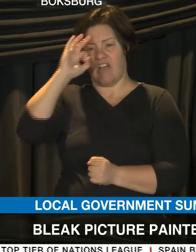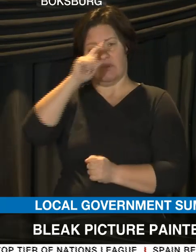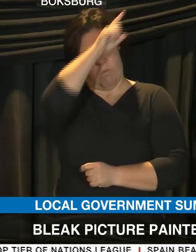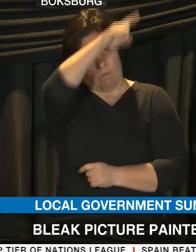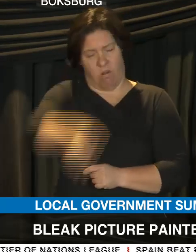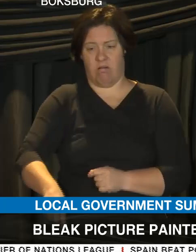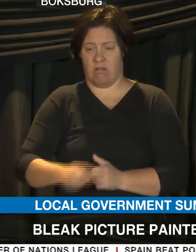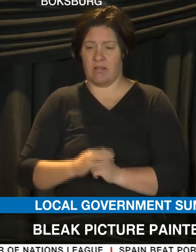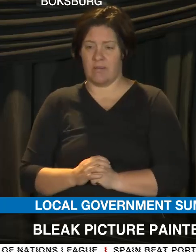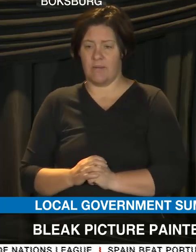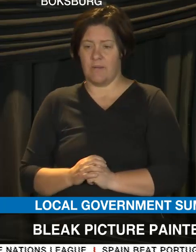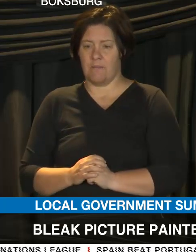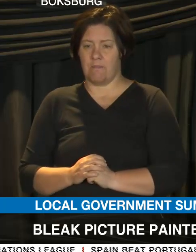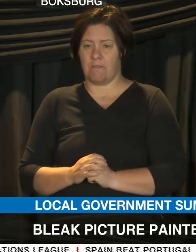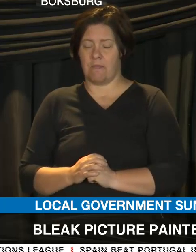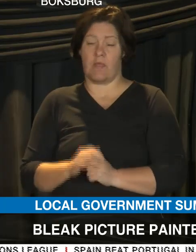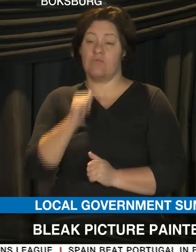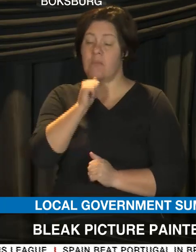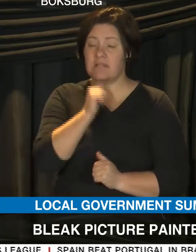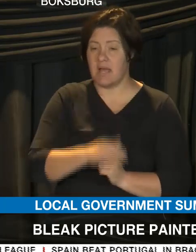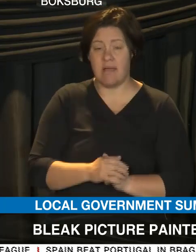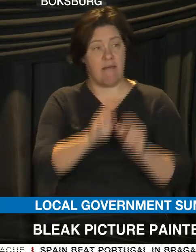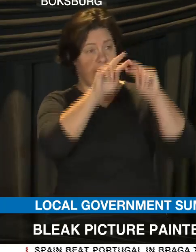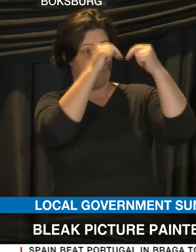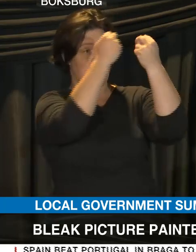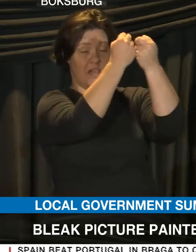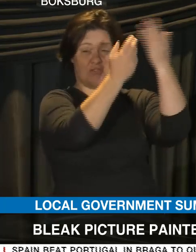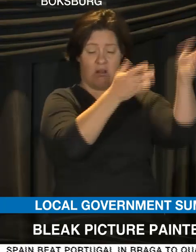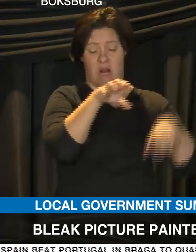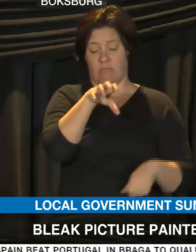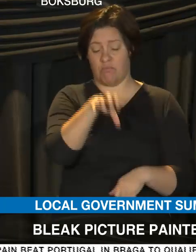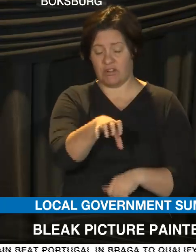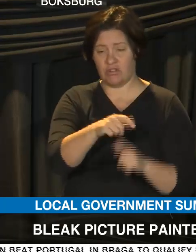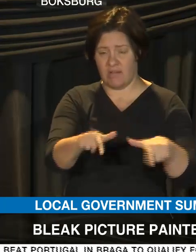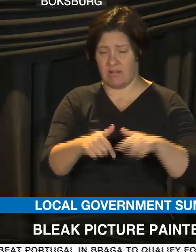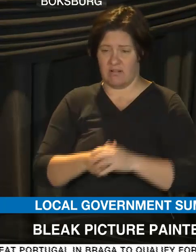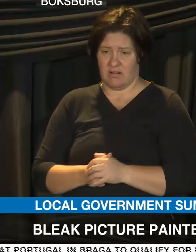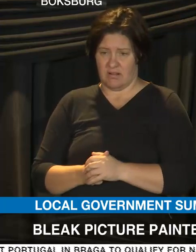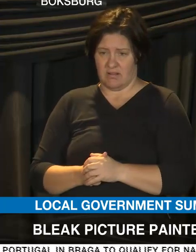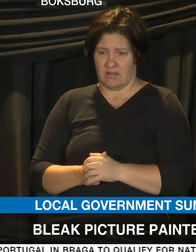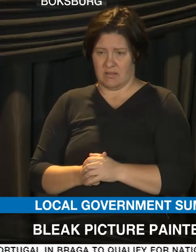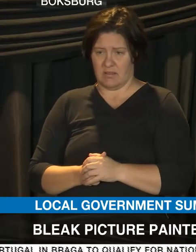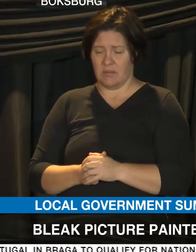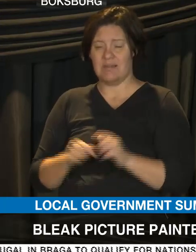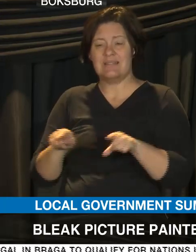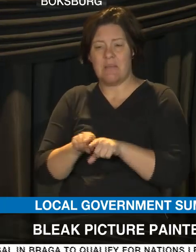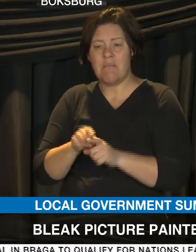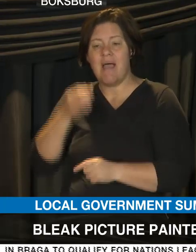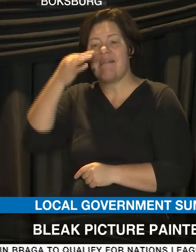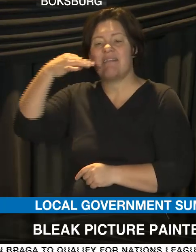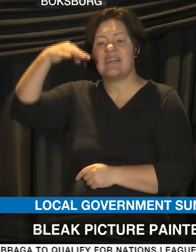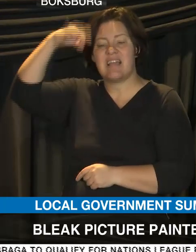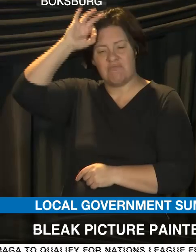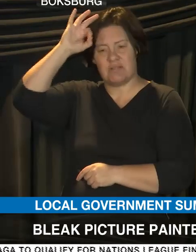government, be it at national level, at provincial level, but also from state